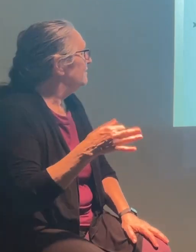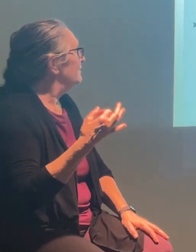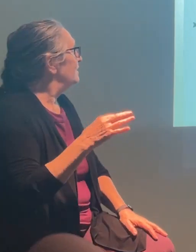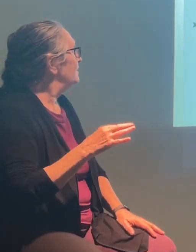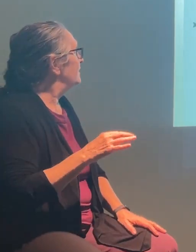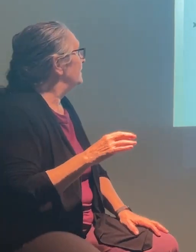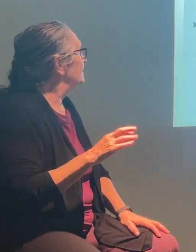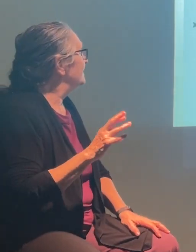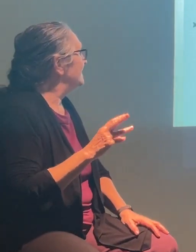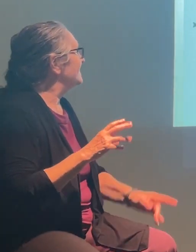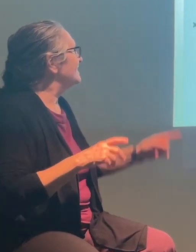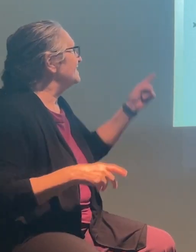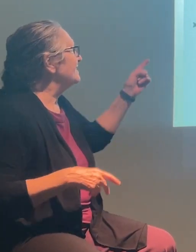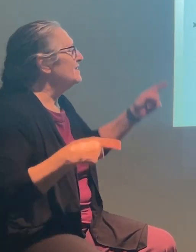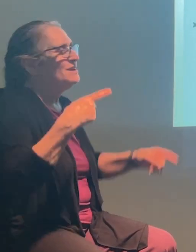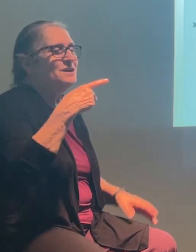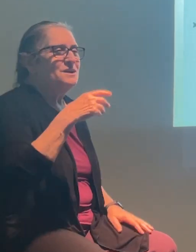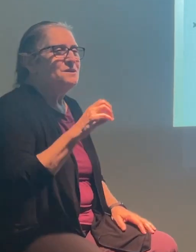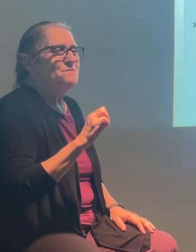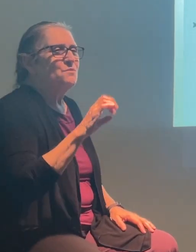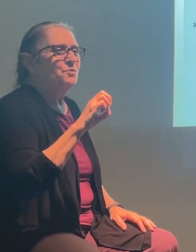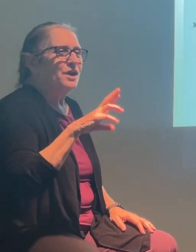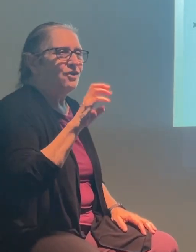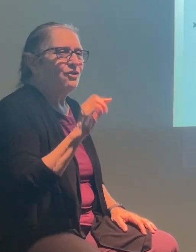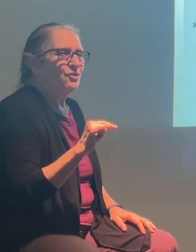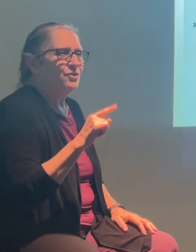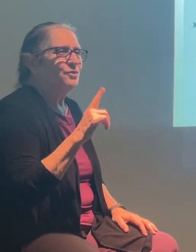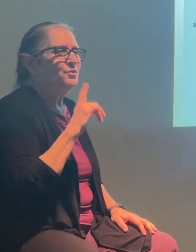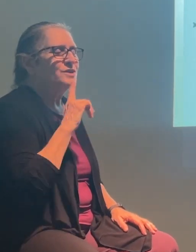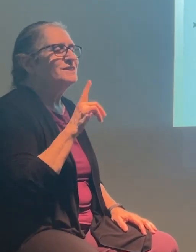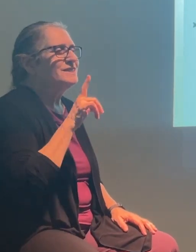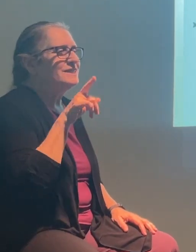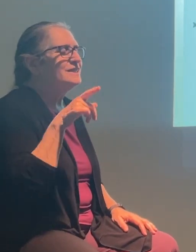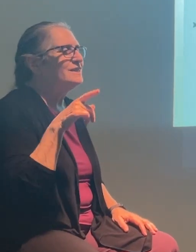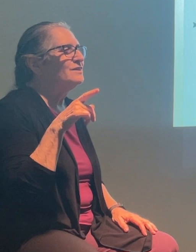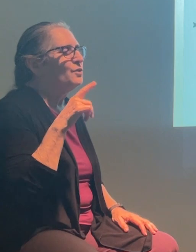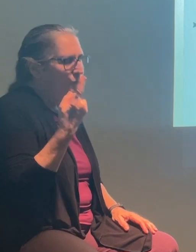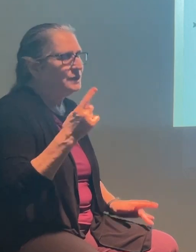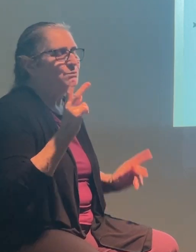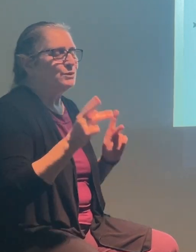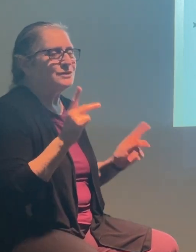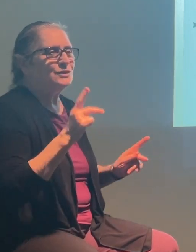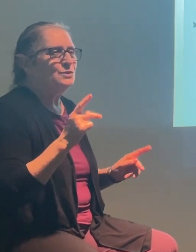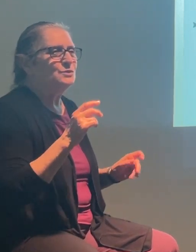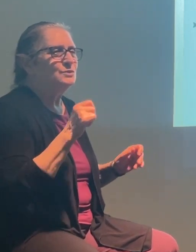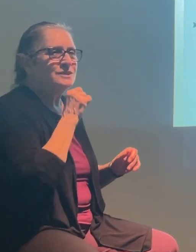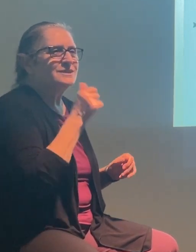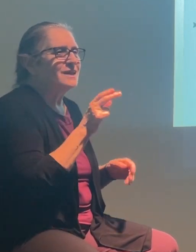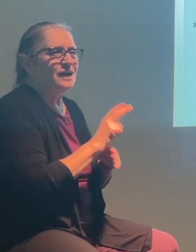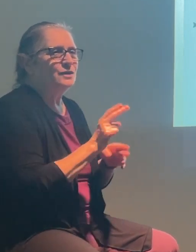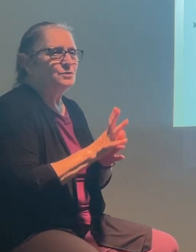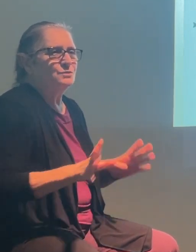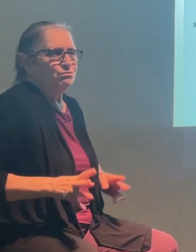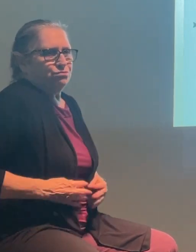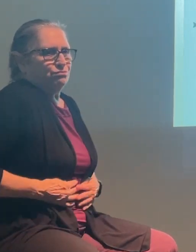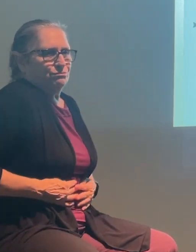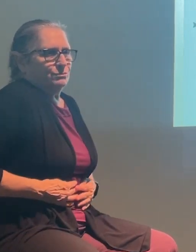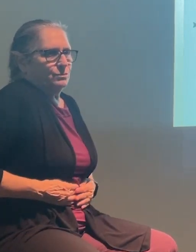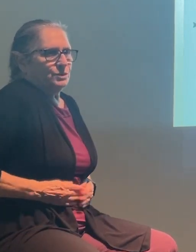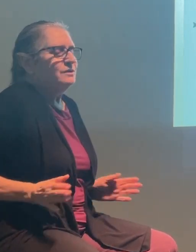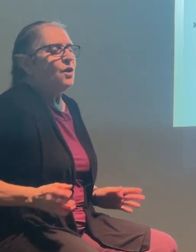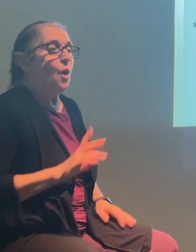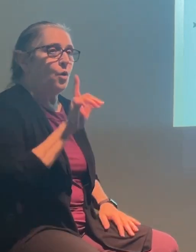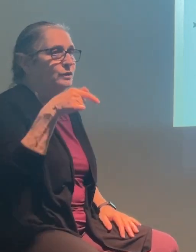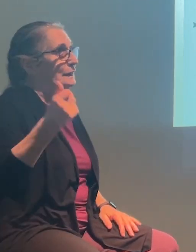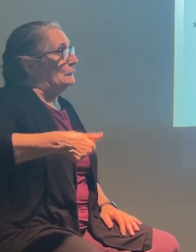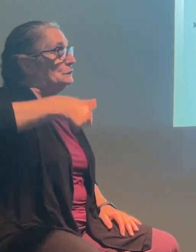no corsets. He was there before her, and he was not the only one. You know, it was already changing. Only the super rich would have done it. The